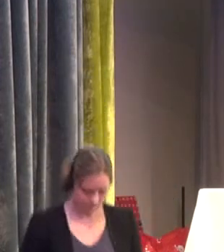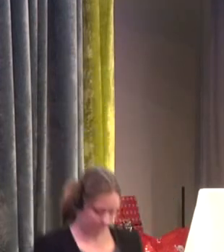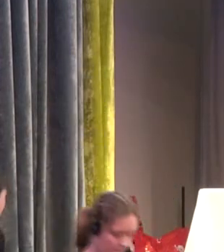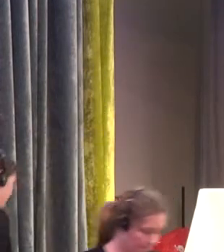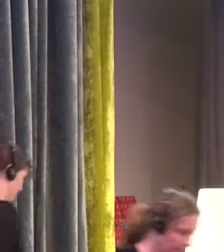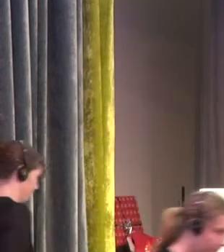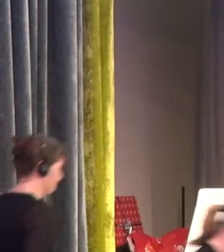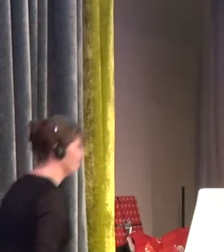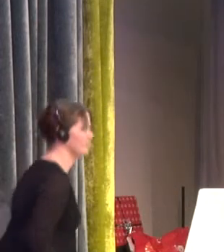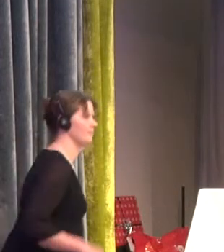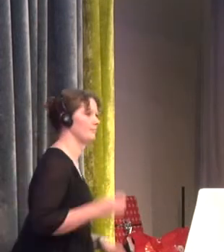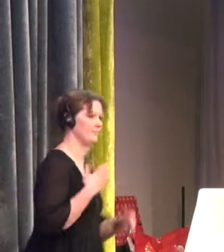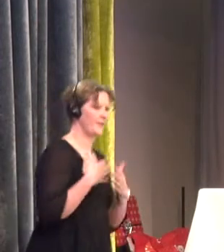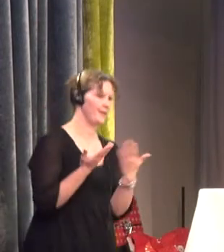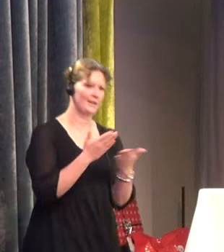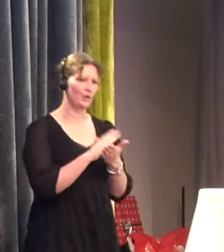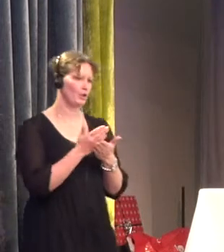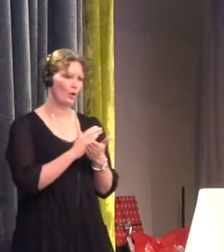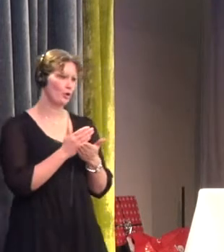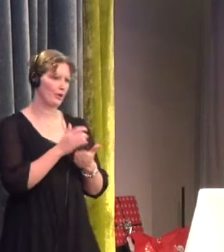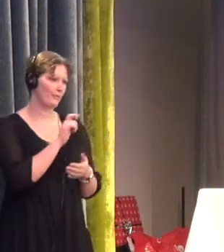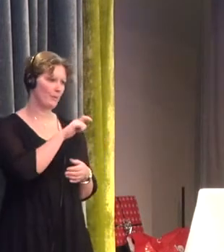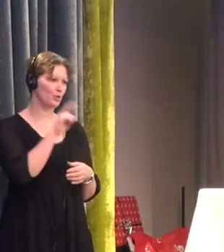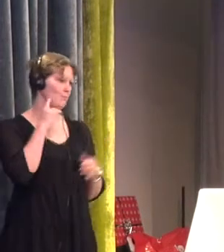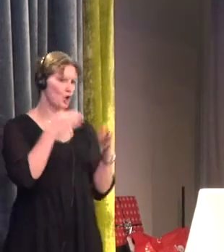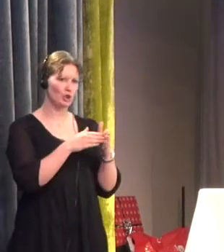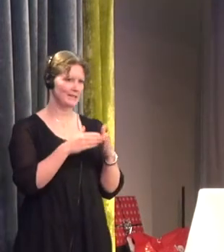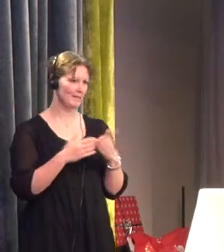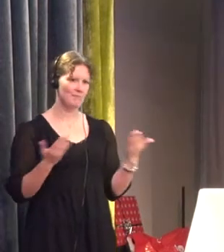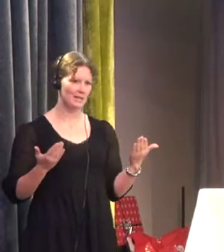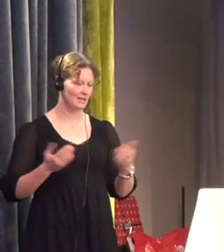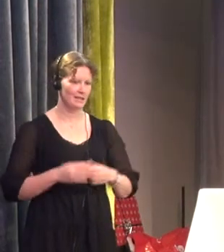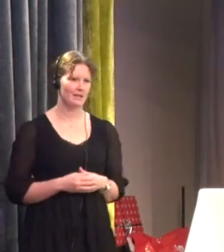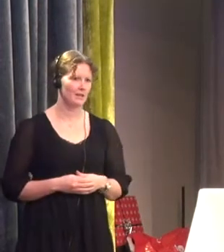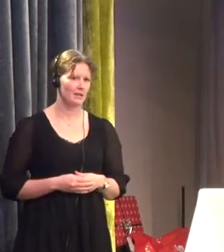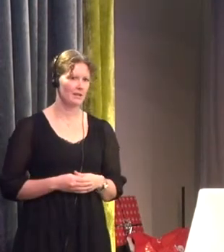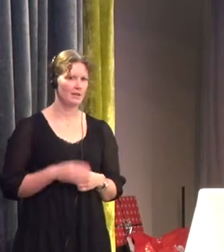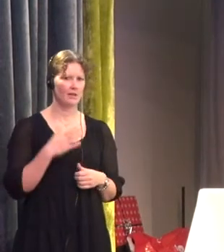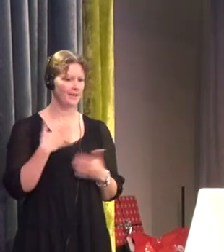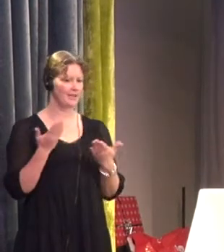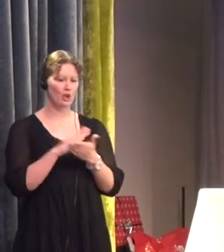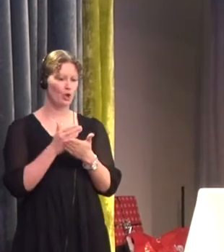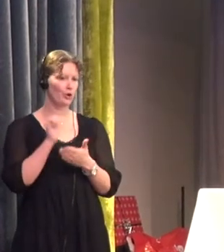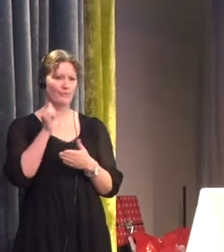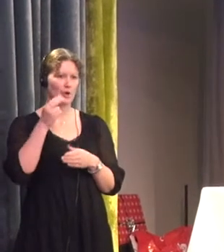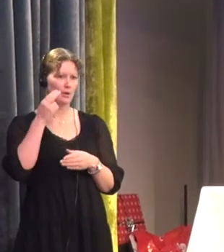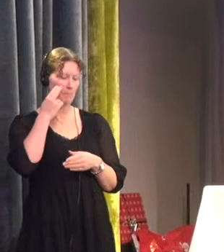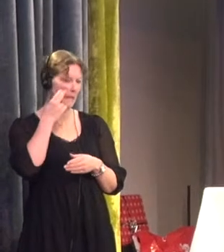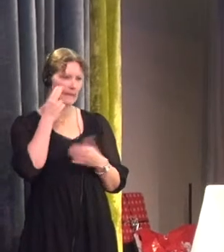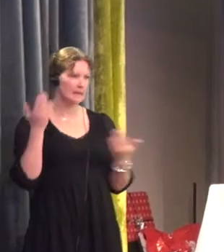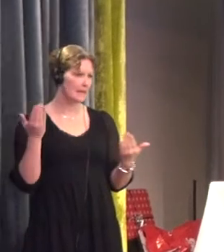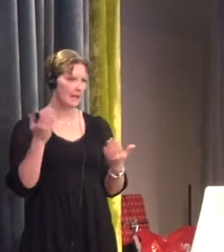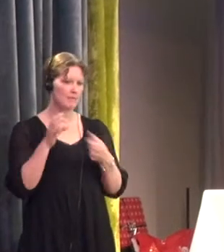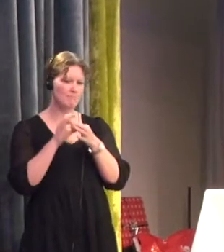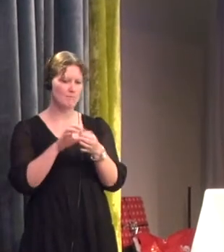translation, it was done on their own and by their friends and by their caregivers, not by the United Nations. When the daily summaries, which